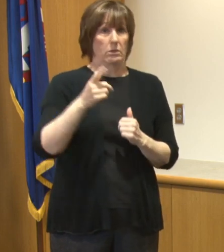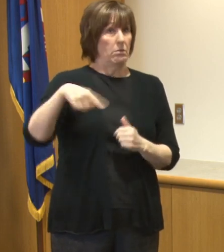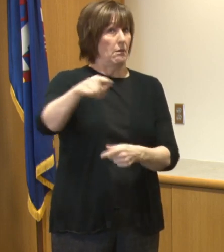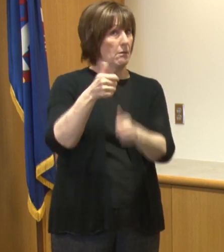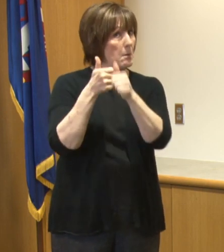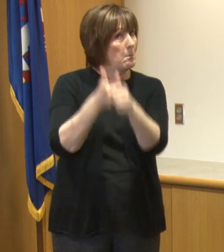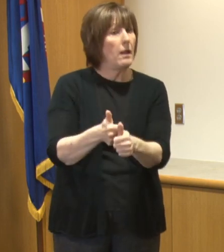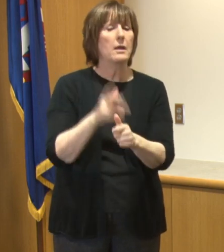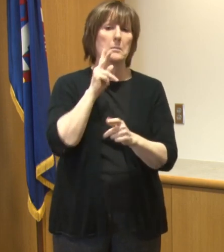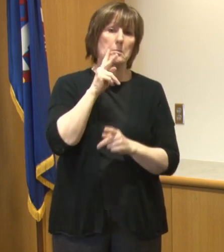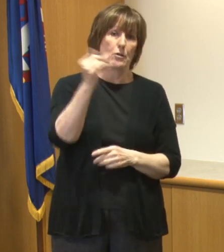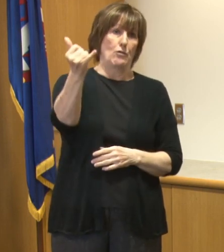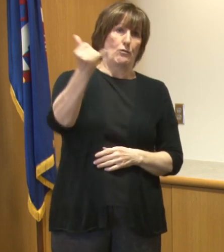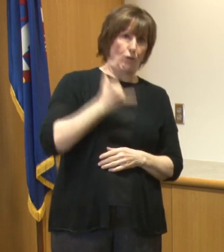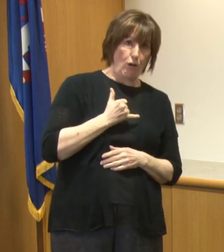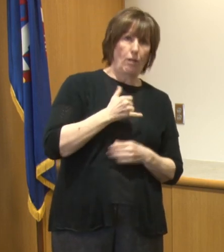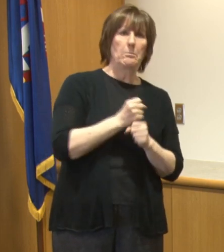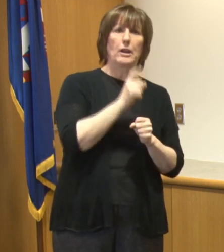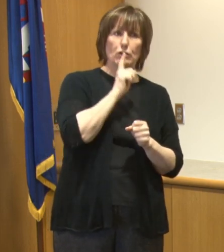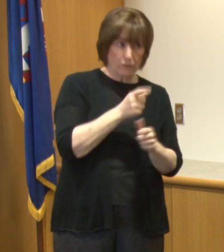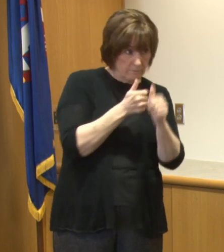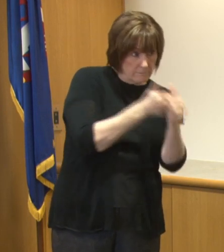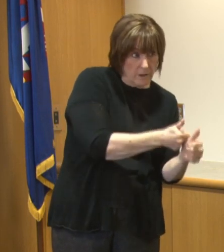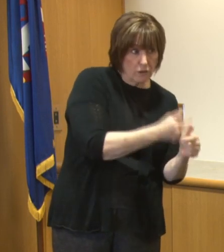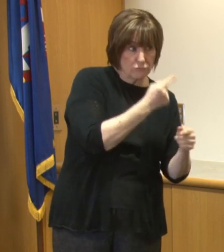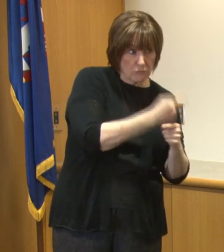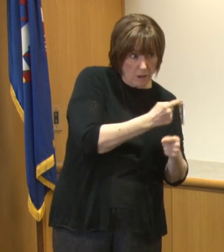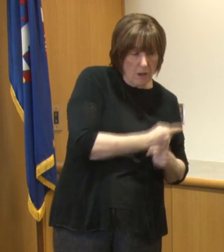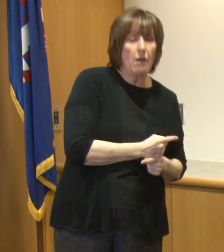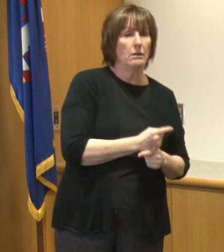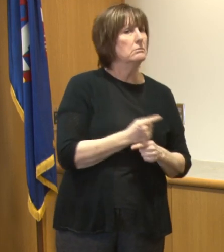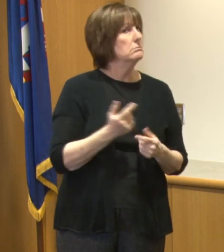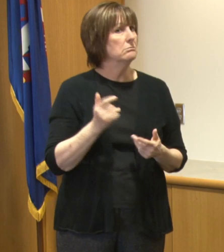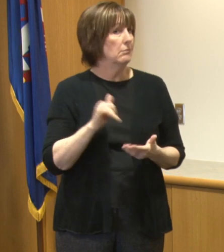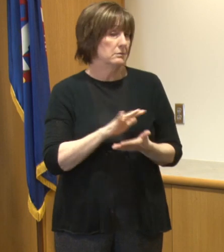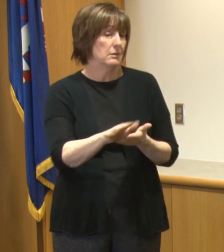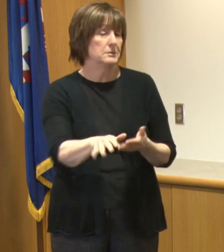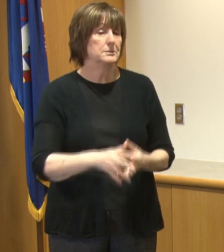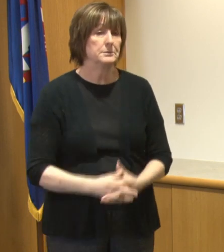really calling in to make sure they're doing the right thing.